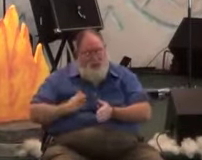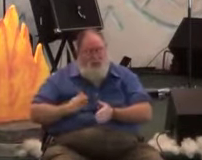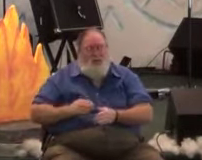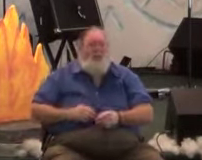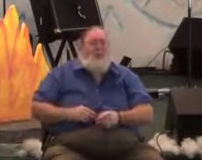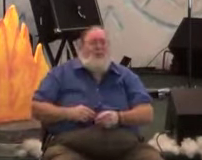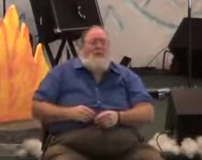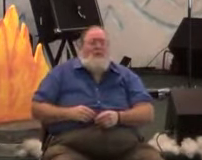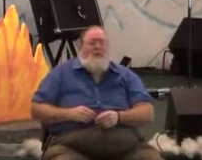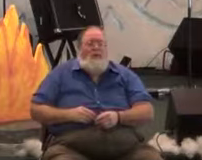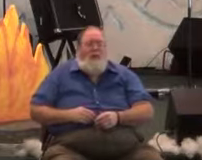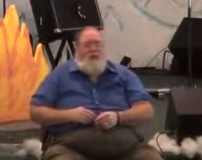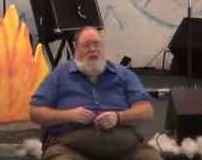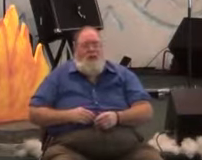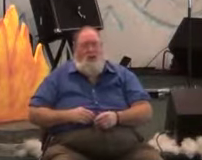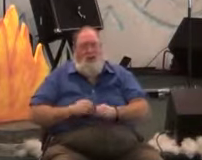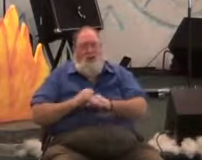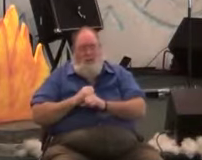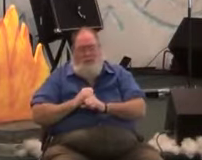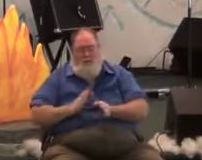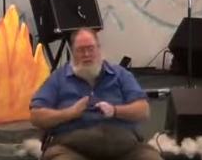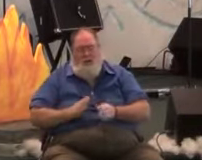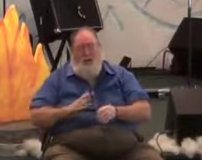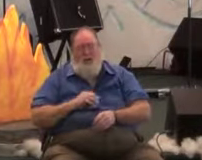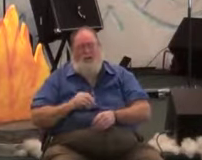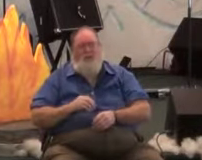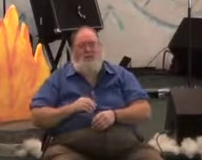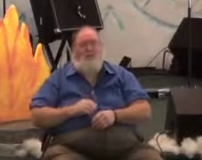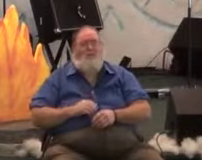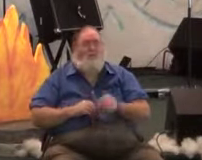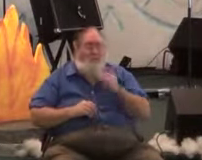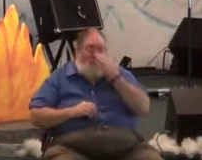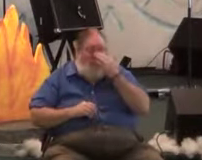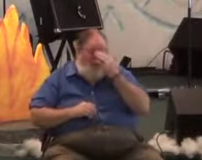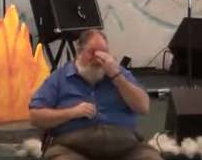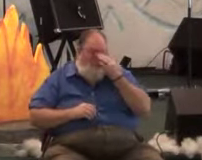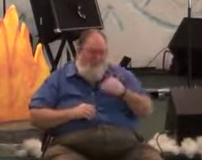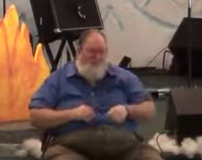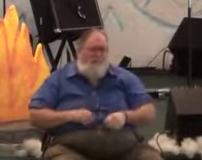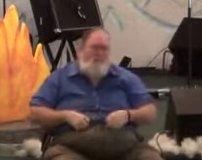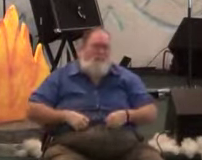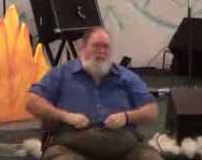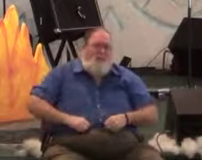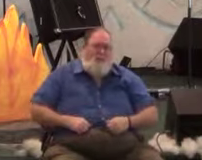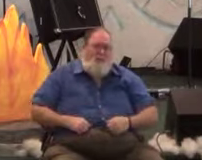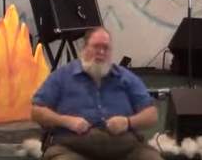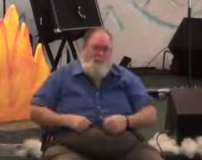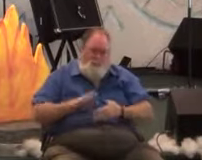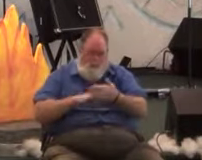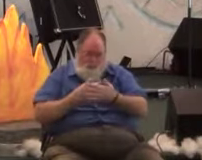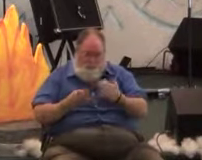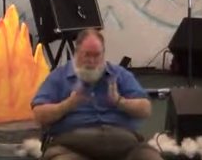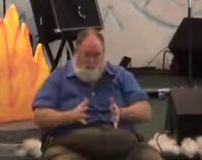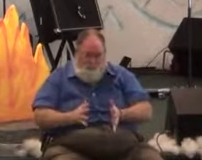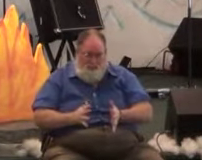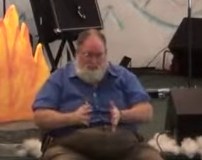was supposed to happen to that prisoner that escaped will happen to you. And they were going to kill Peter, so Herod